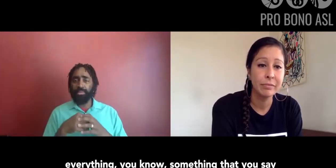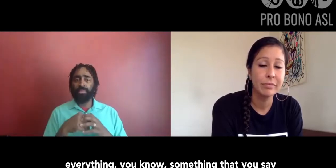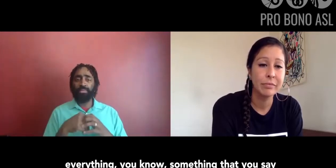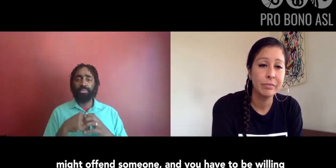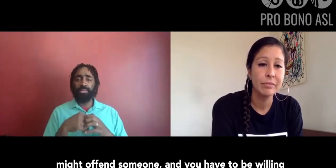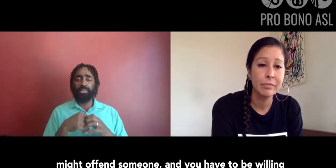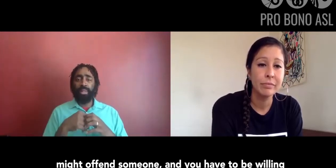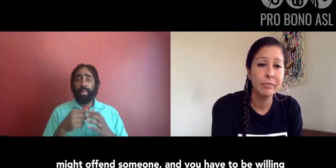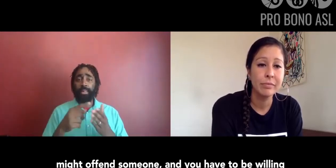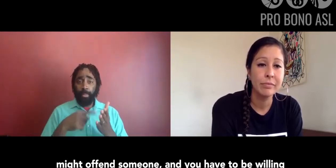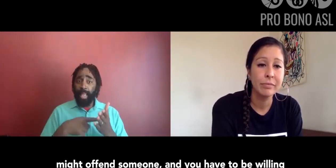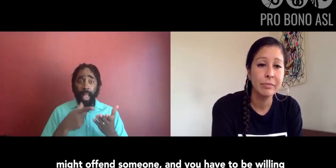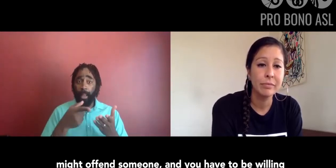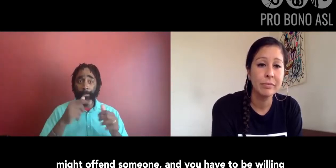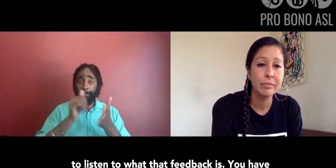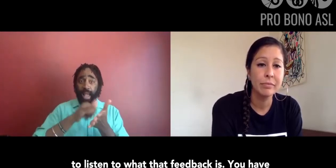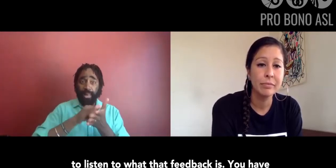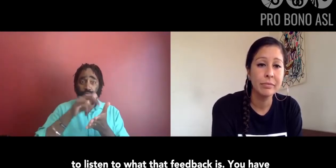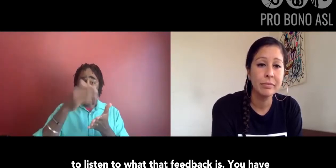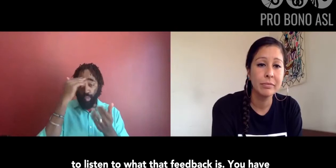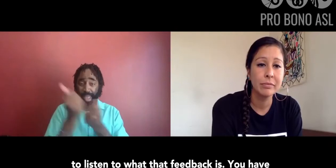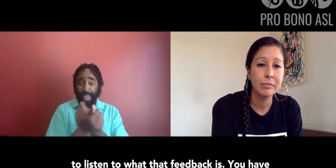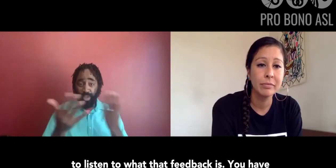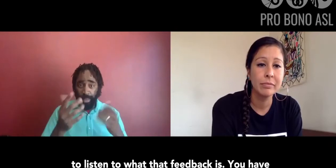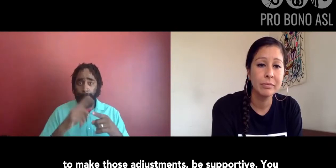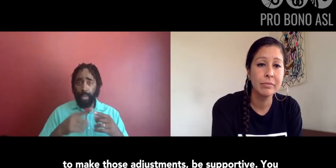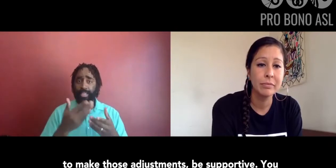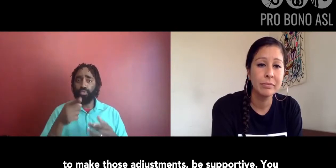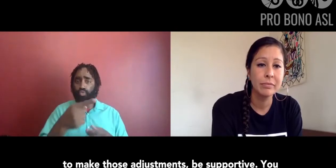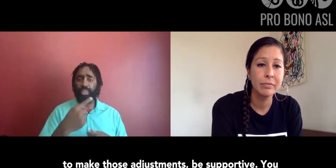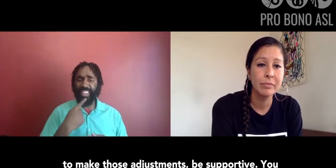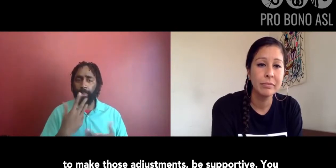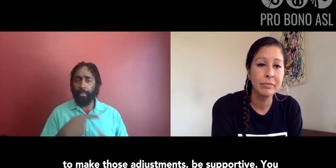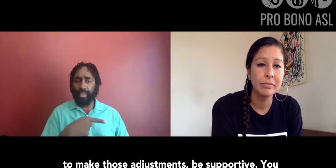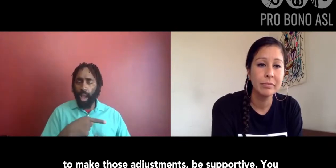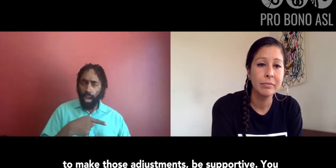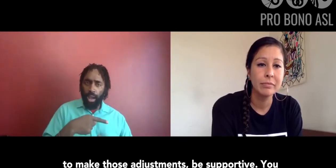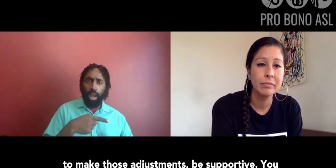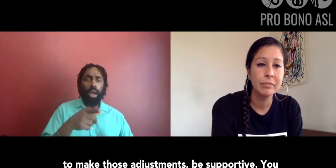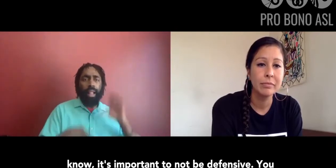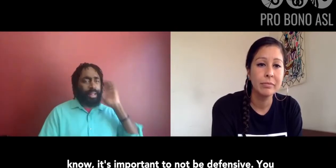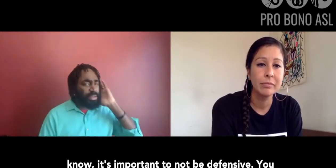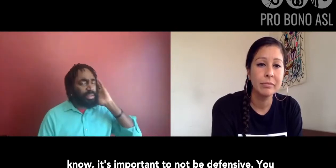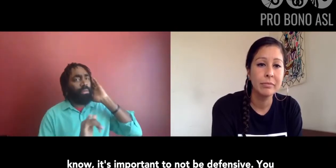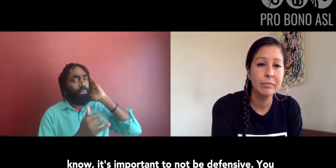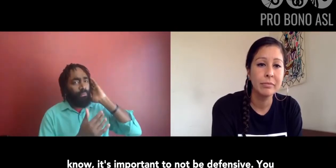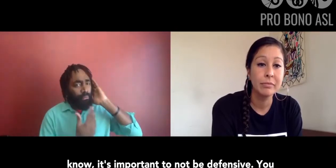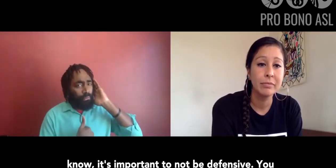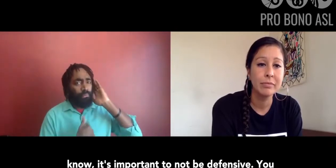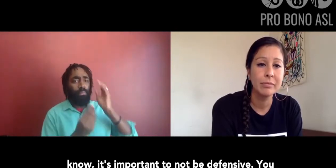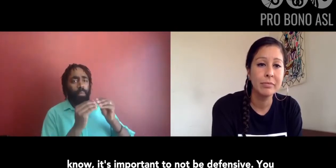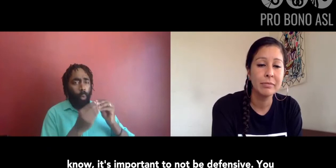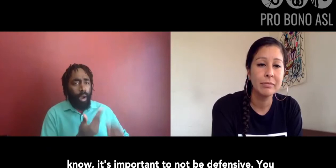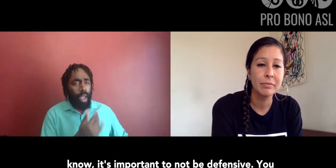Something that you say might offend someone, and you have to be willing to listen to what that feedback is. You have to make those adjustments, be supportive. It's important to not